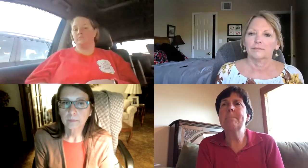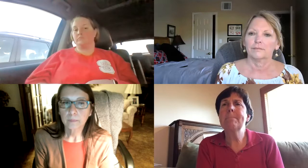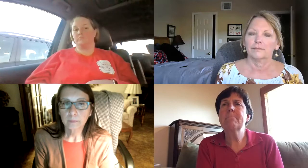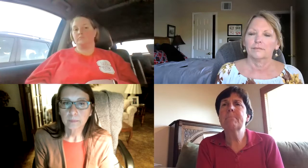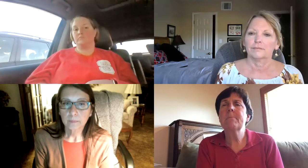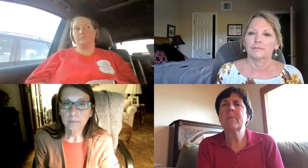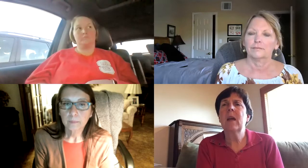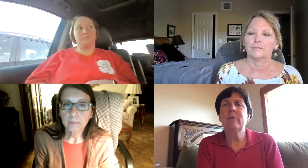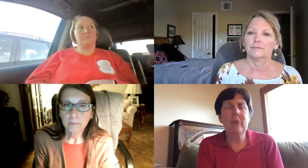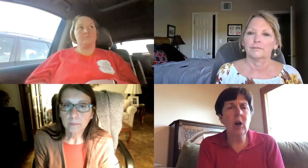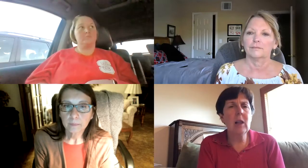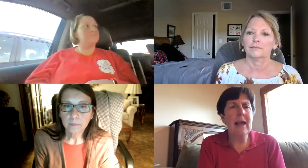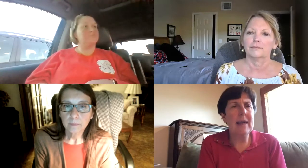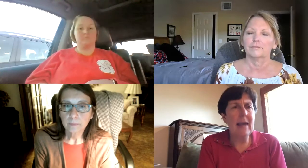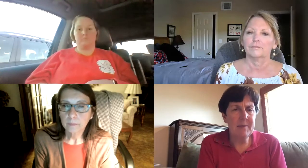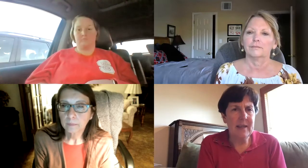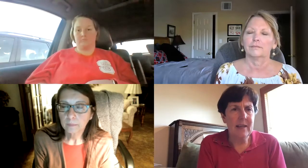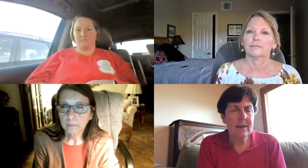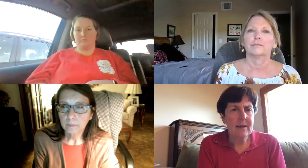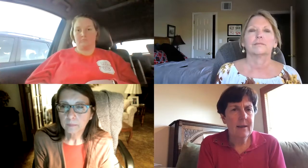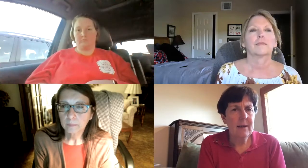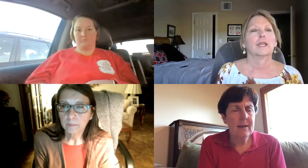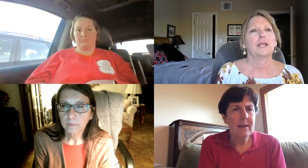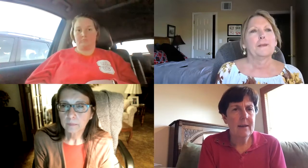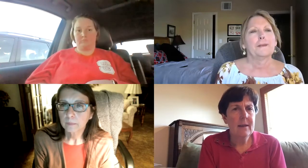Mm-hmm. Full and empty.